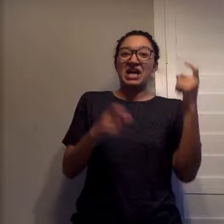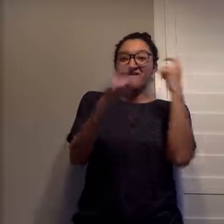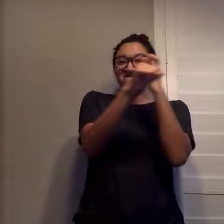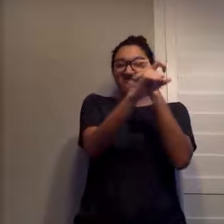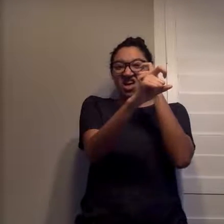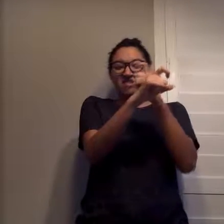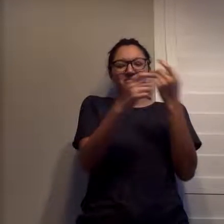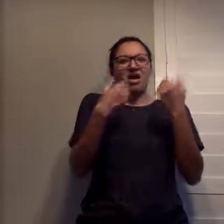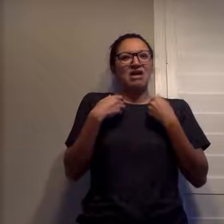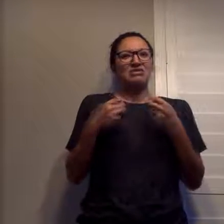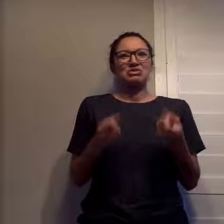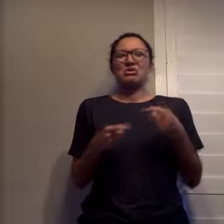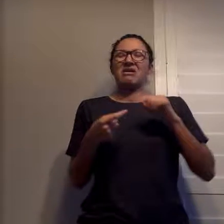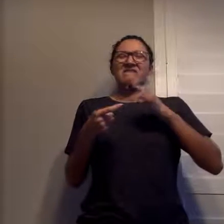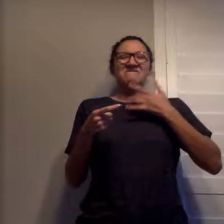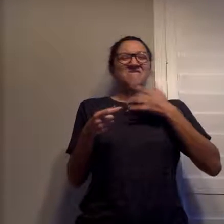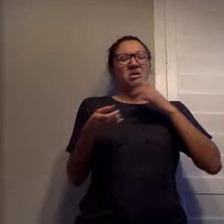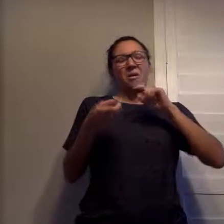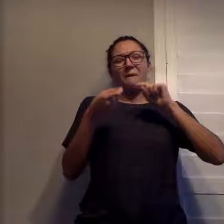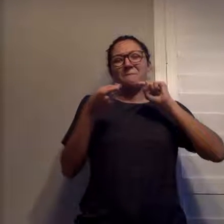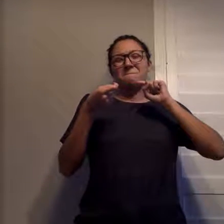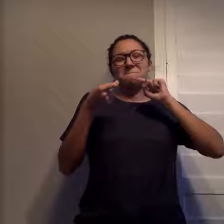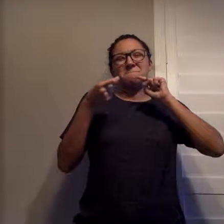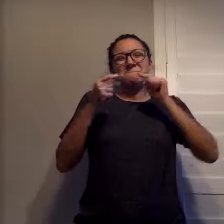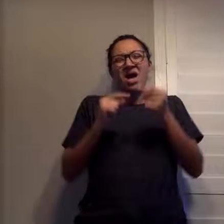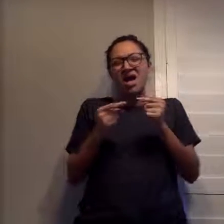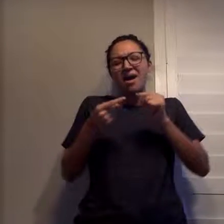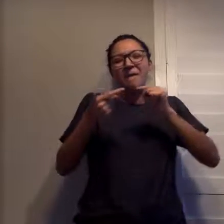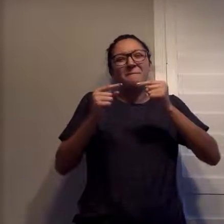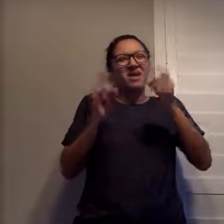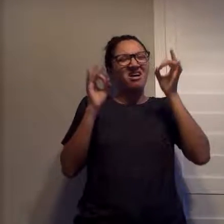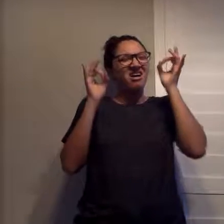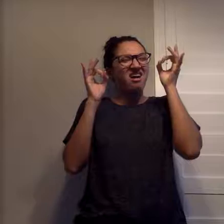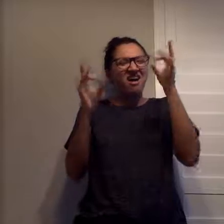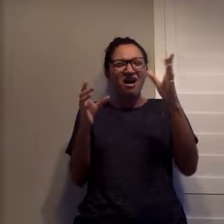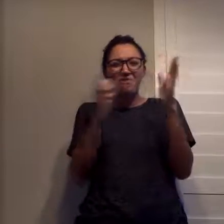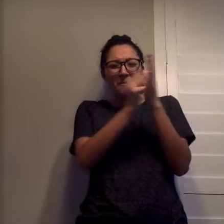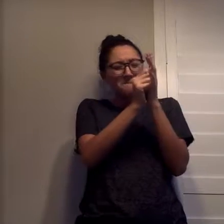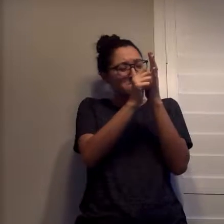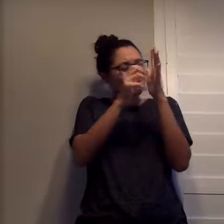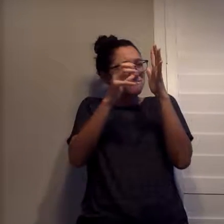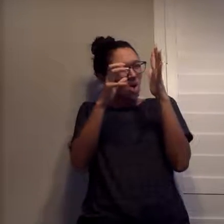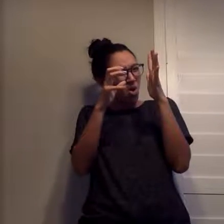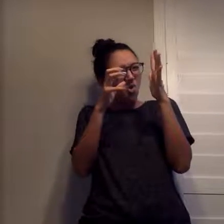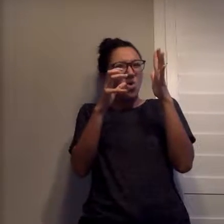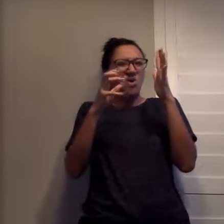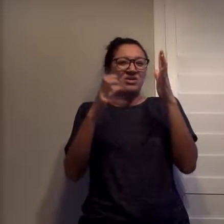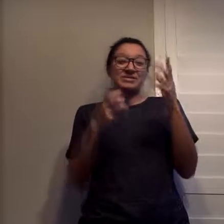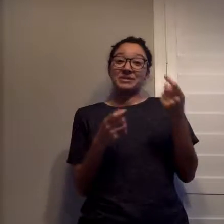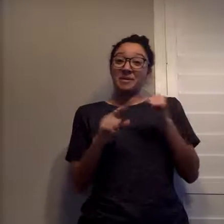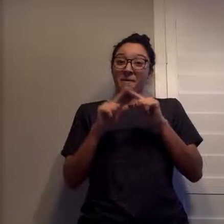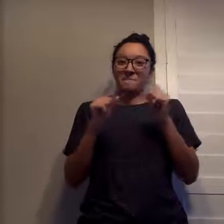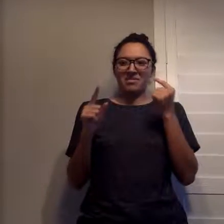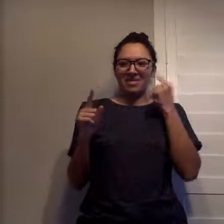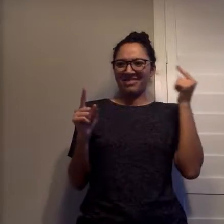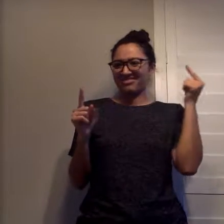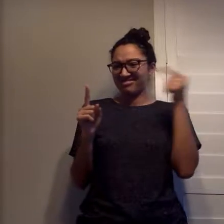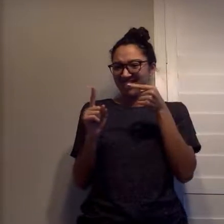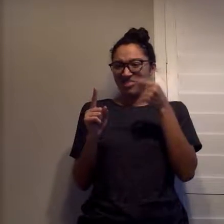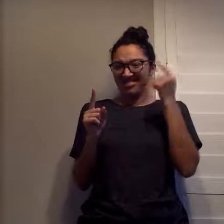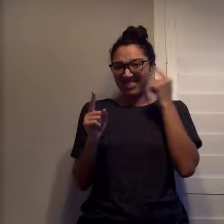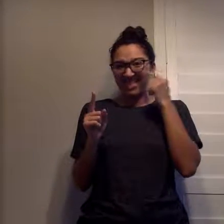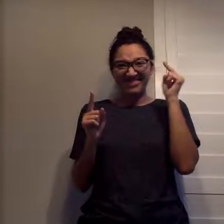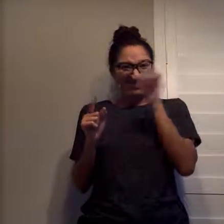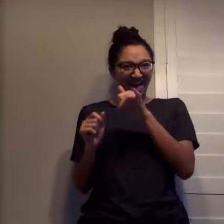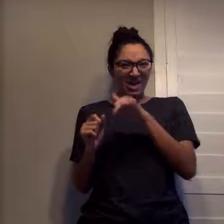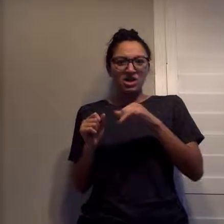you horrible, painful inflammation. But that wasn't even topmost in my mind at this point. This did not look real. I could